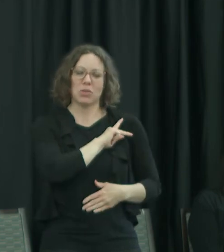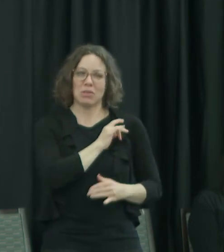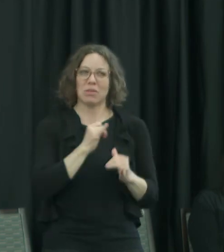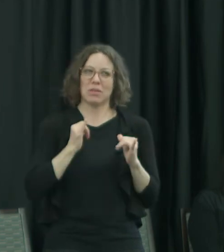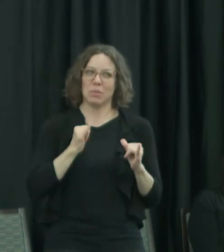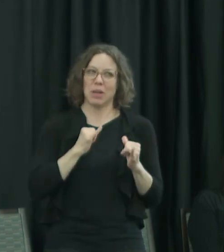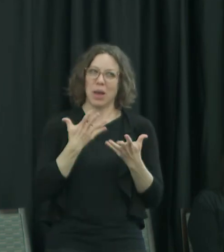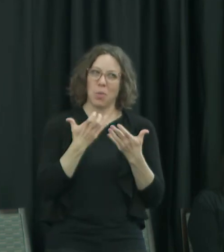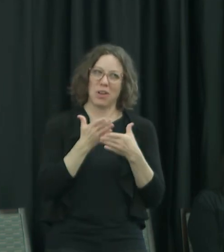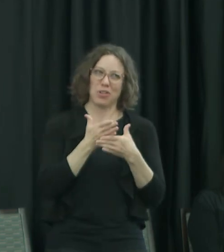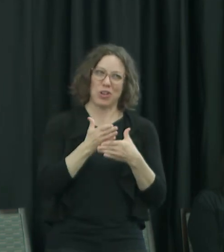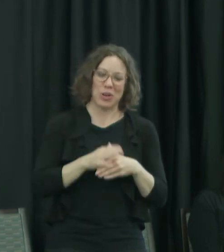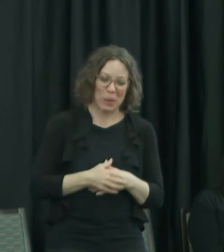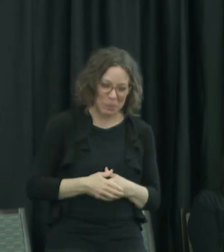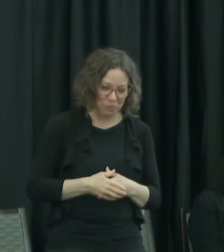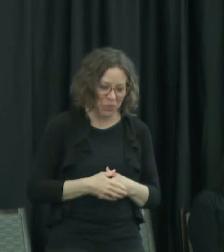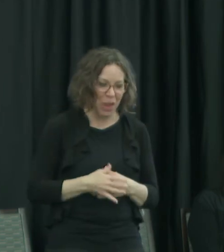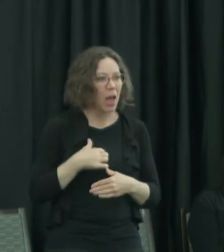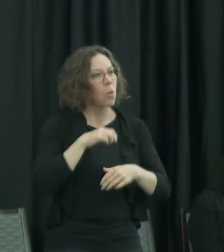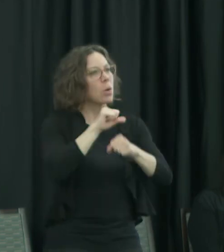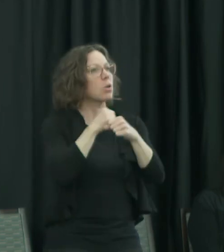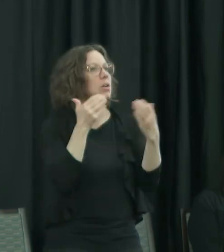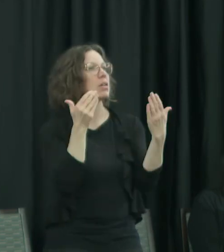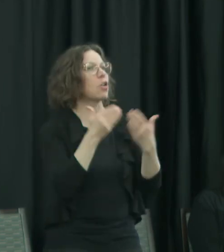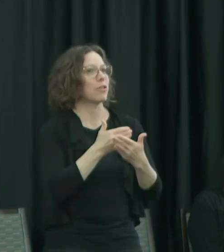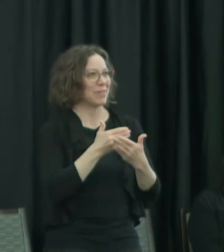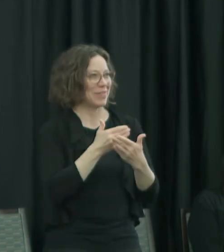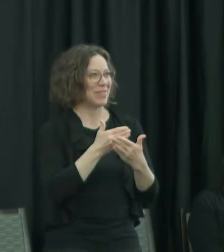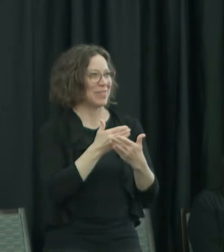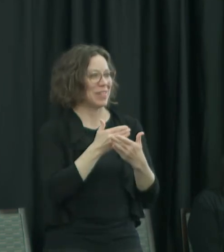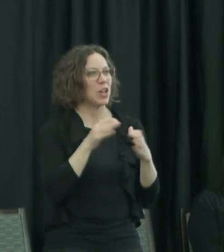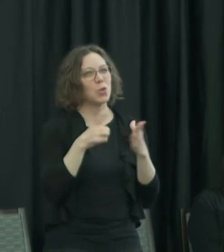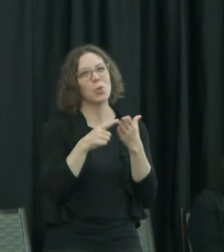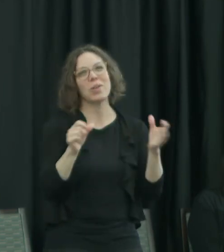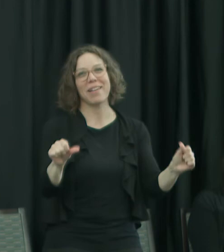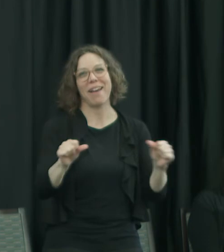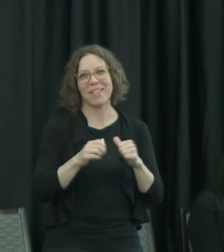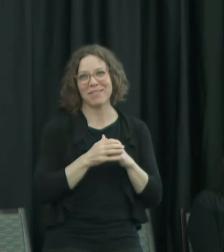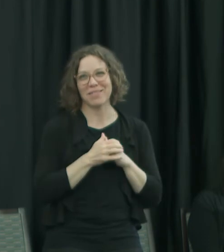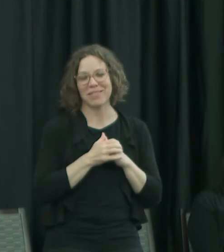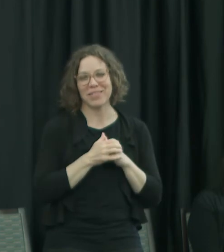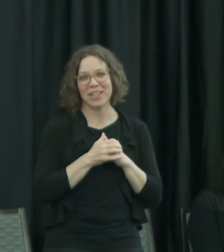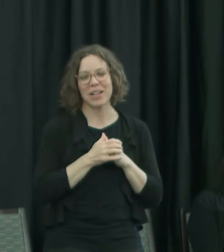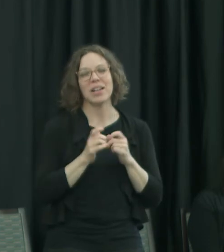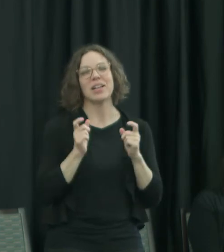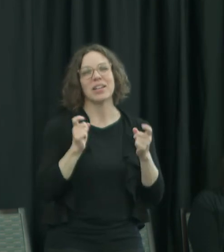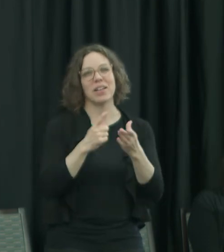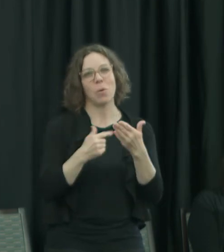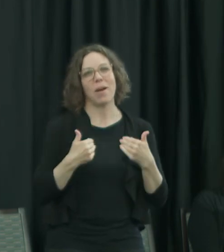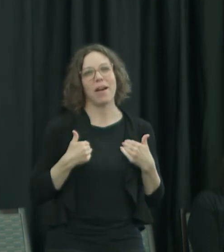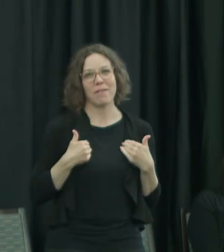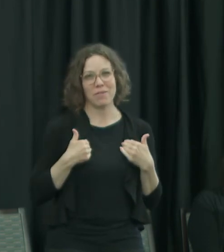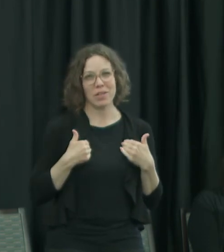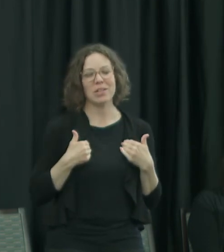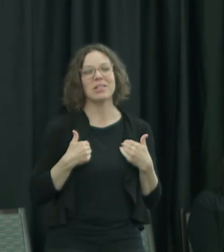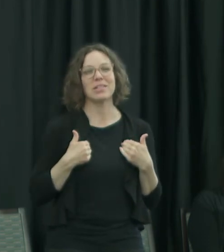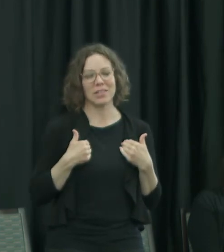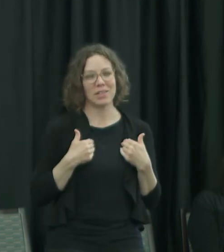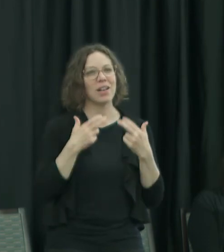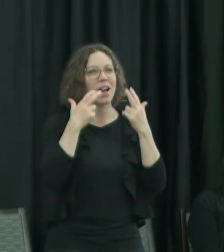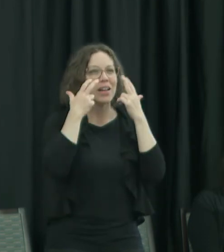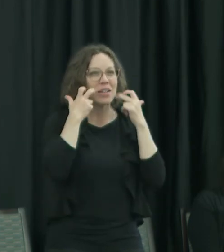wish to share. We work in the dark, we do what we can, we give what we have. Our doubt